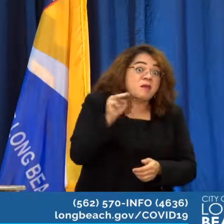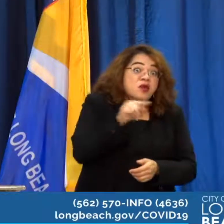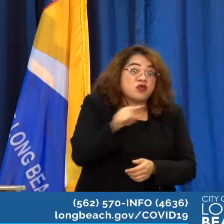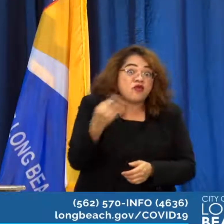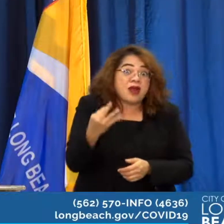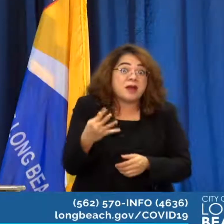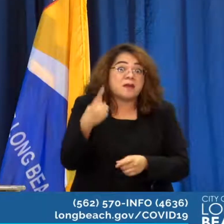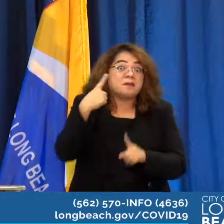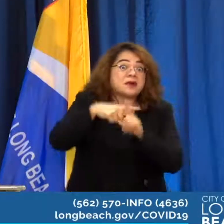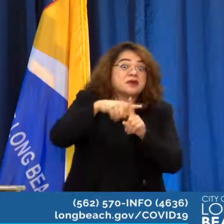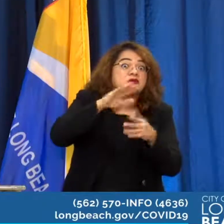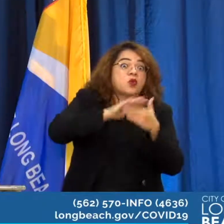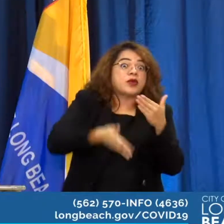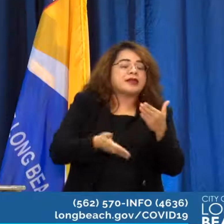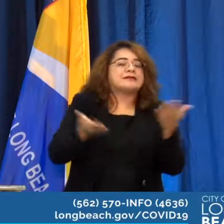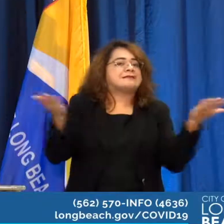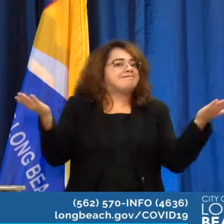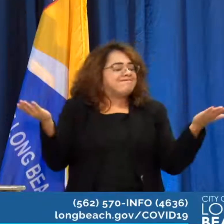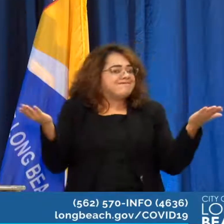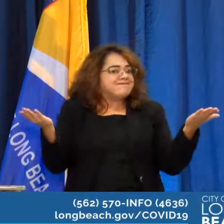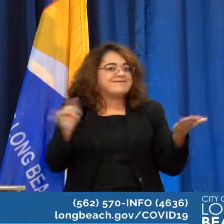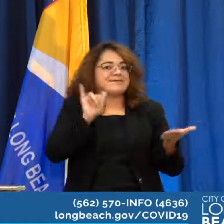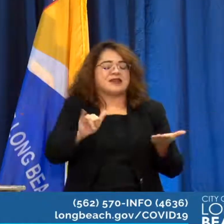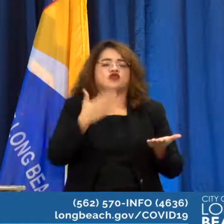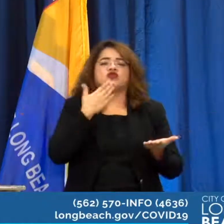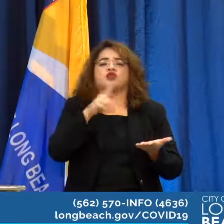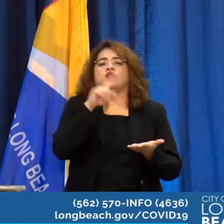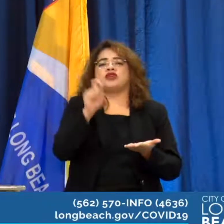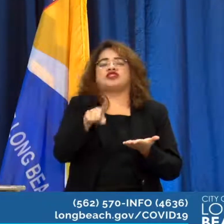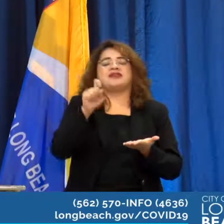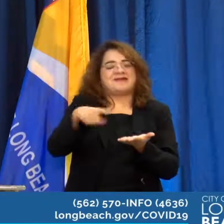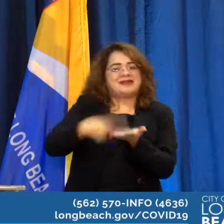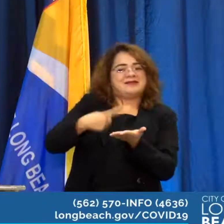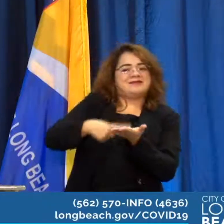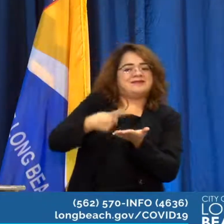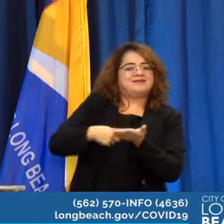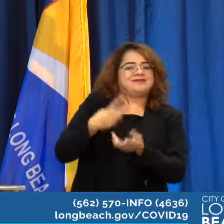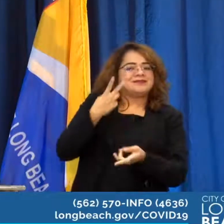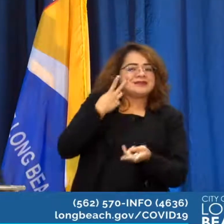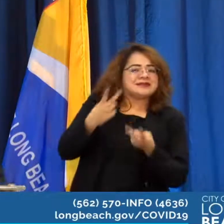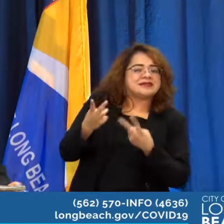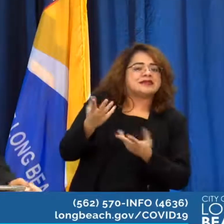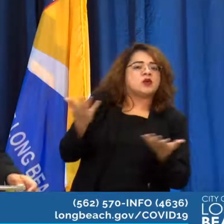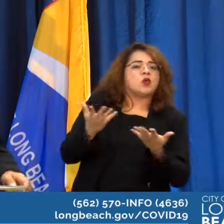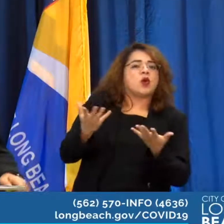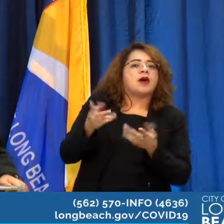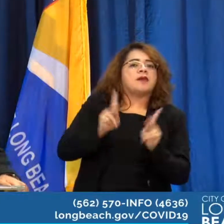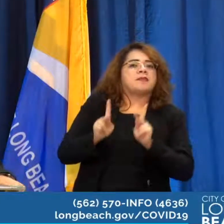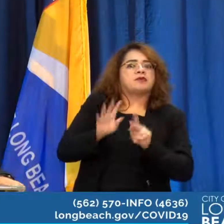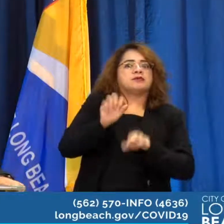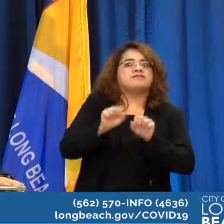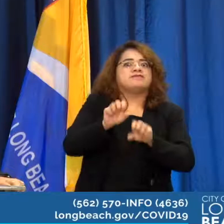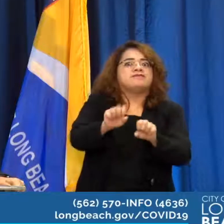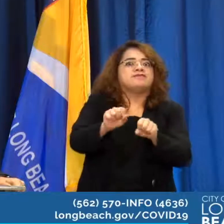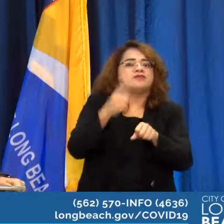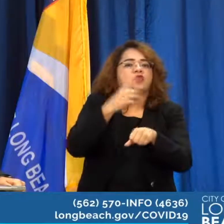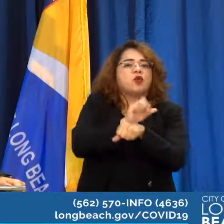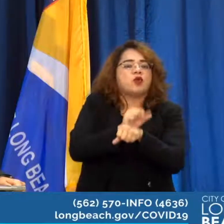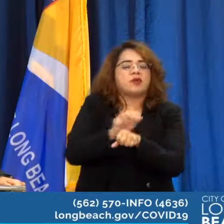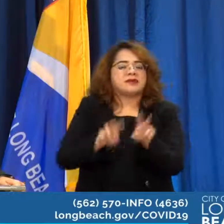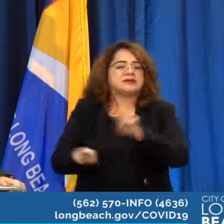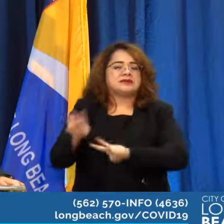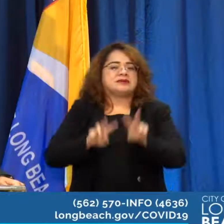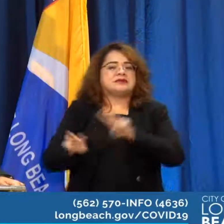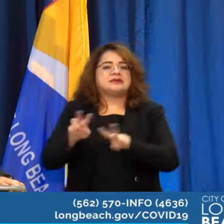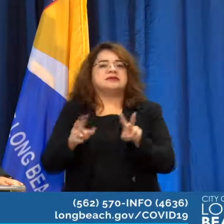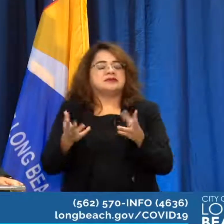that we can provide the number of tests that we're going to need if these trends continue. And so what this